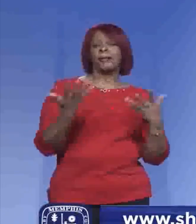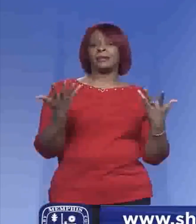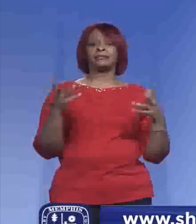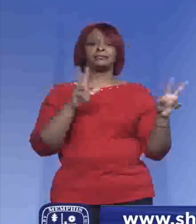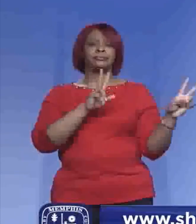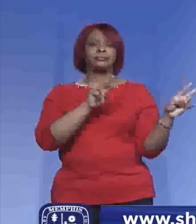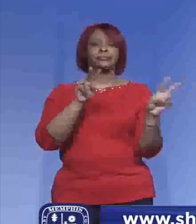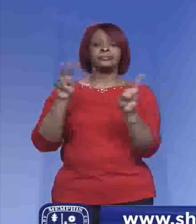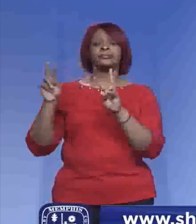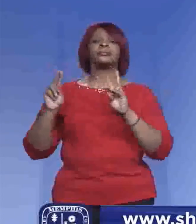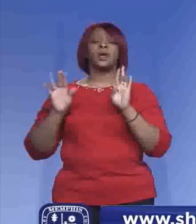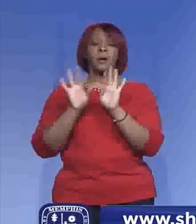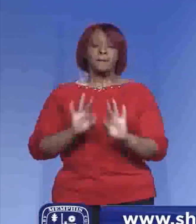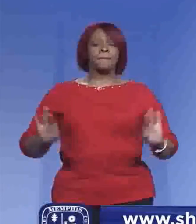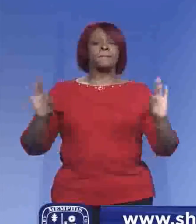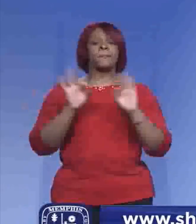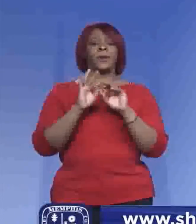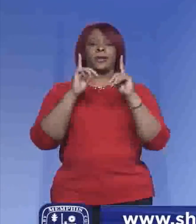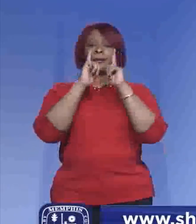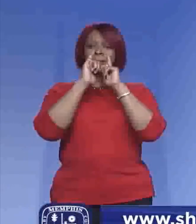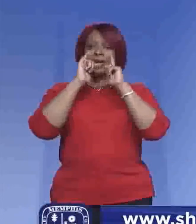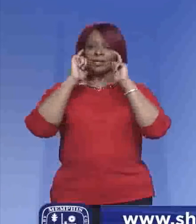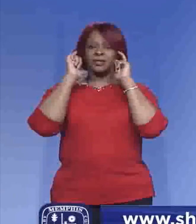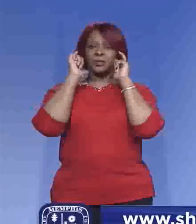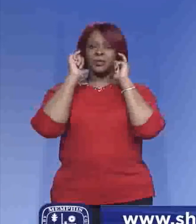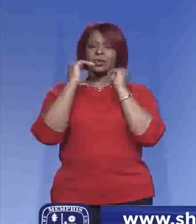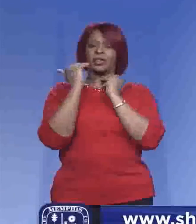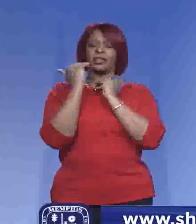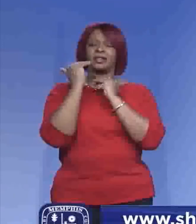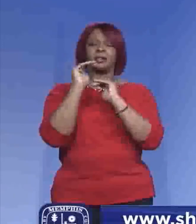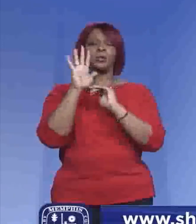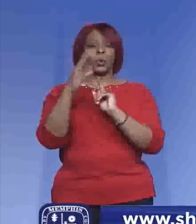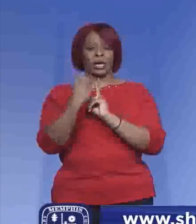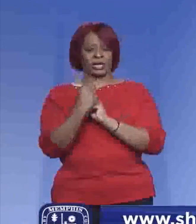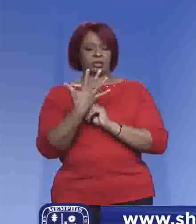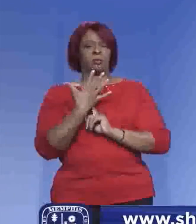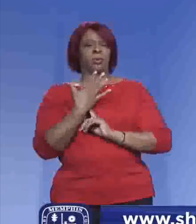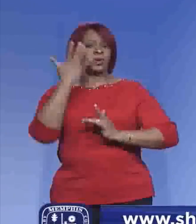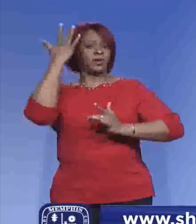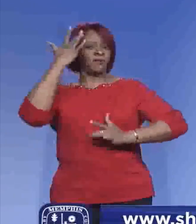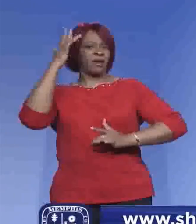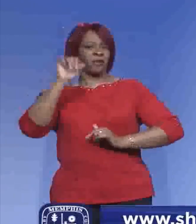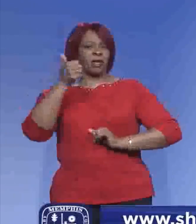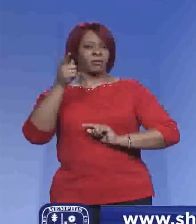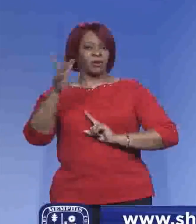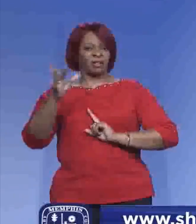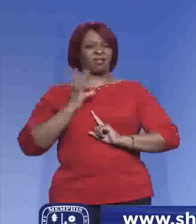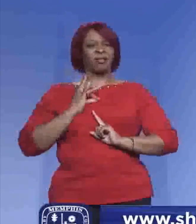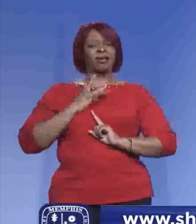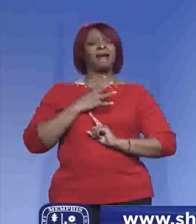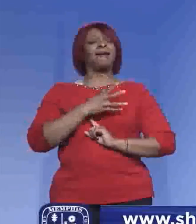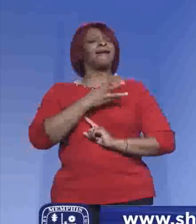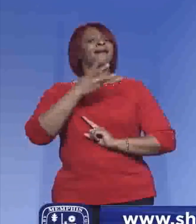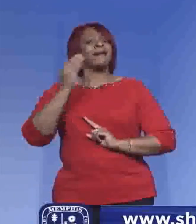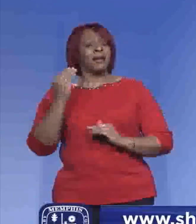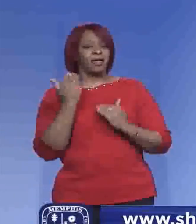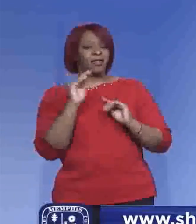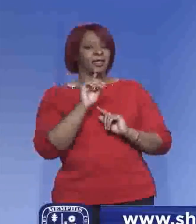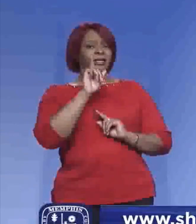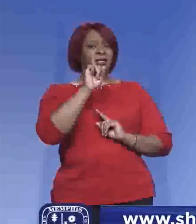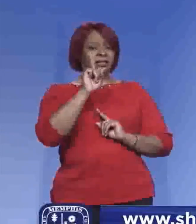and about, it's important to have a mask on to limit your exposure to viruses from someone else and